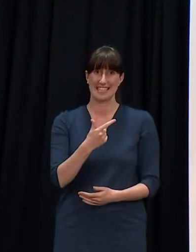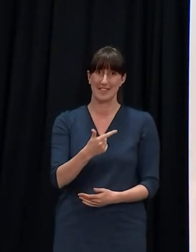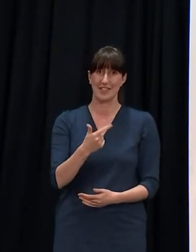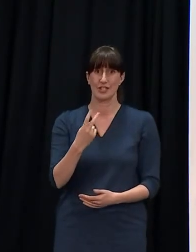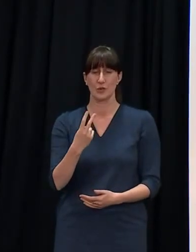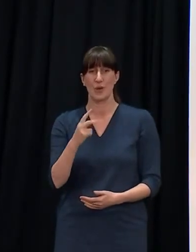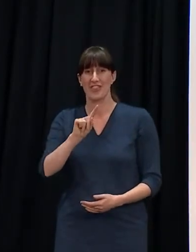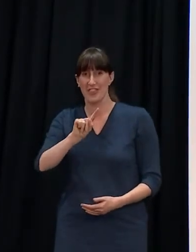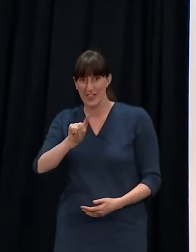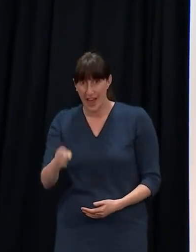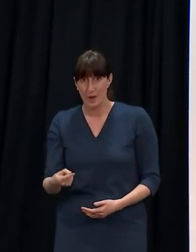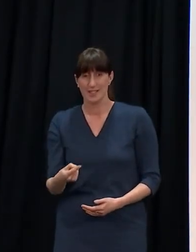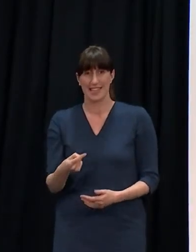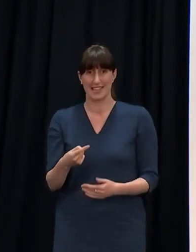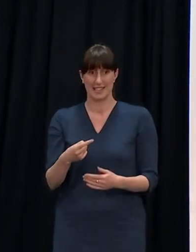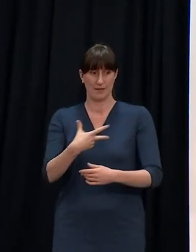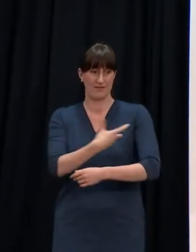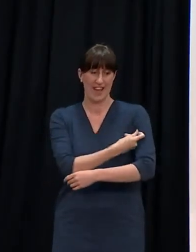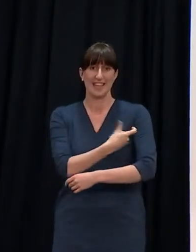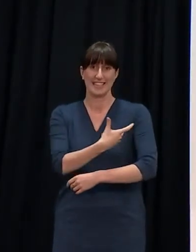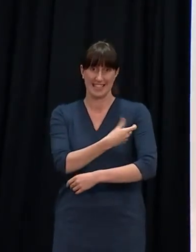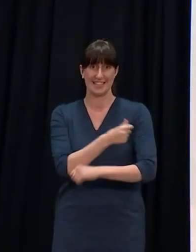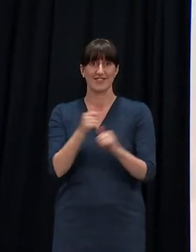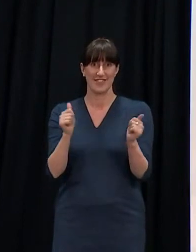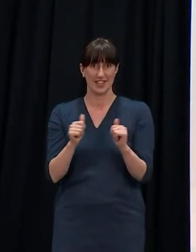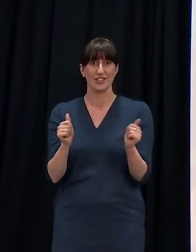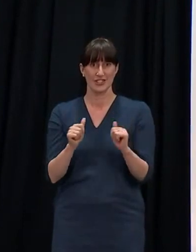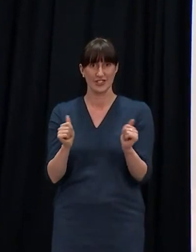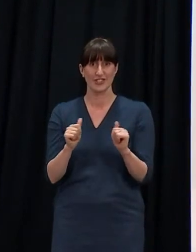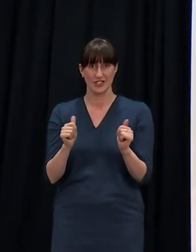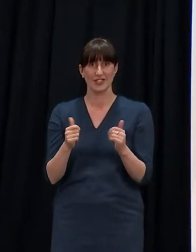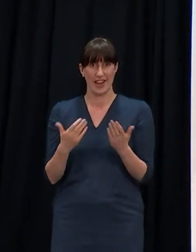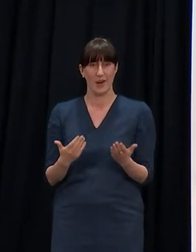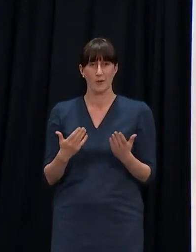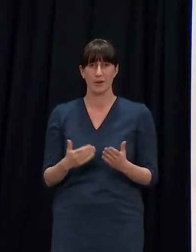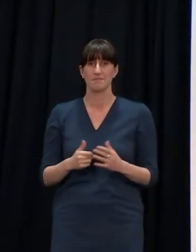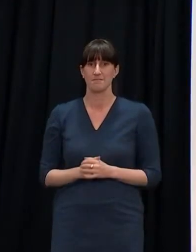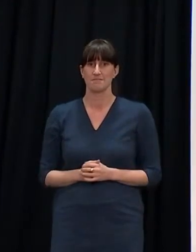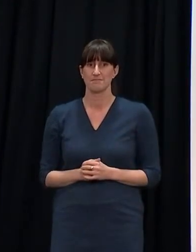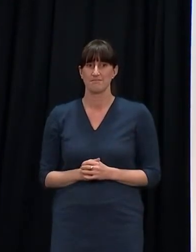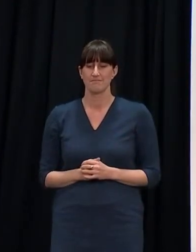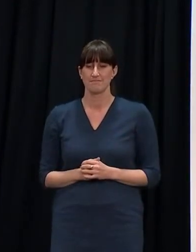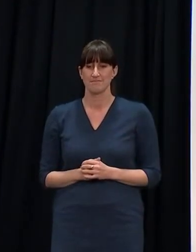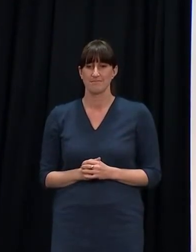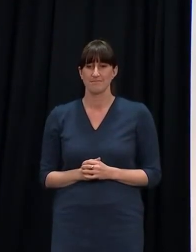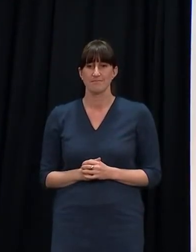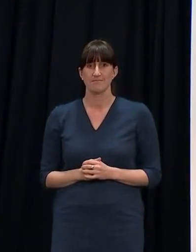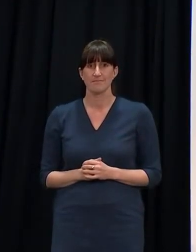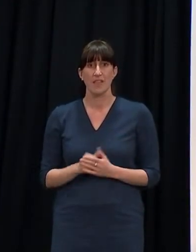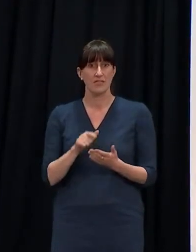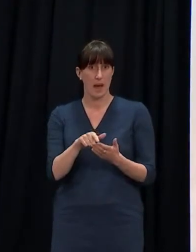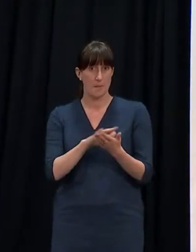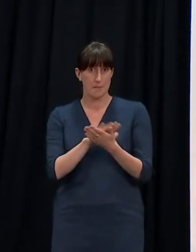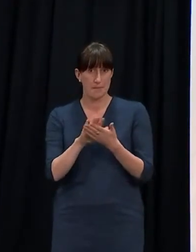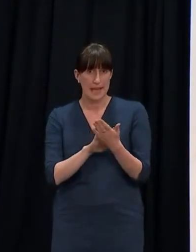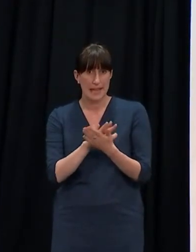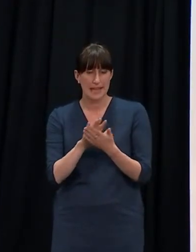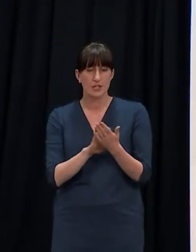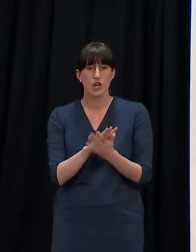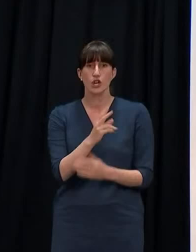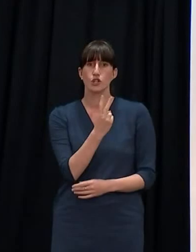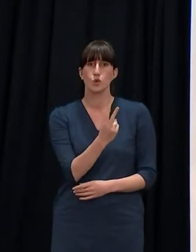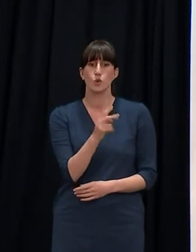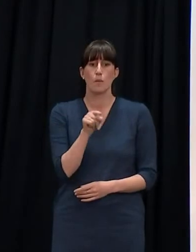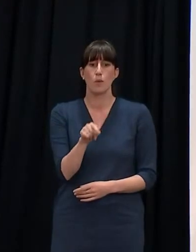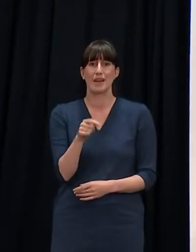4,032,710 doses, to be precise, of the Covid-19 vaccine have now been administered. That represents 2.6 million